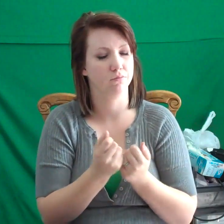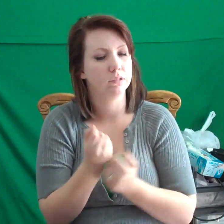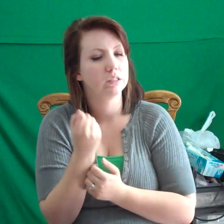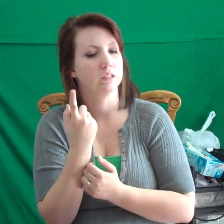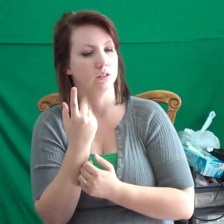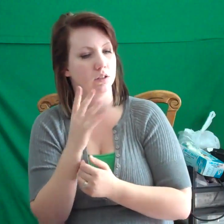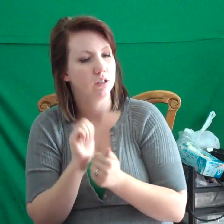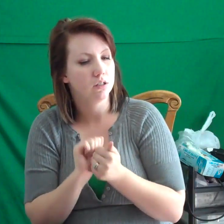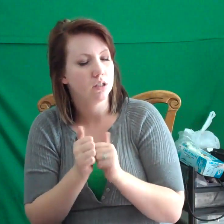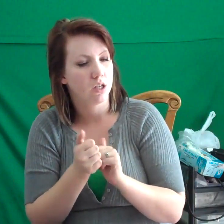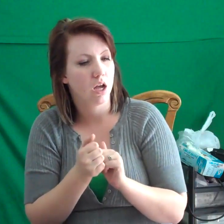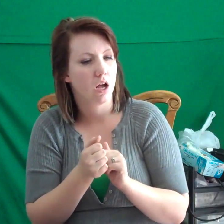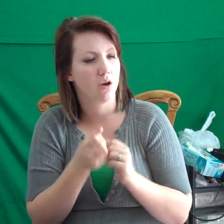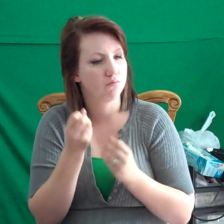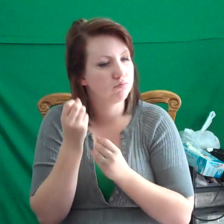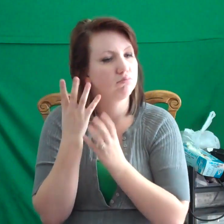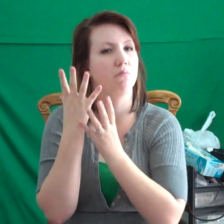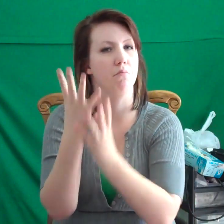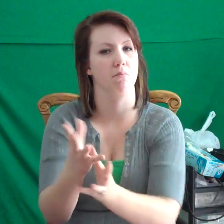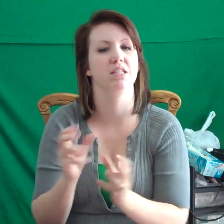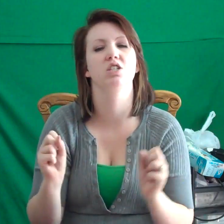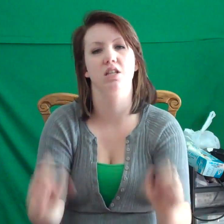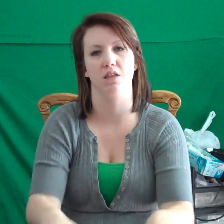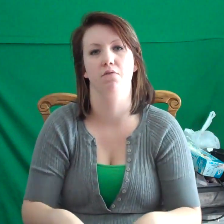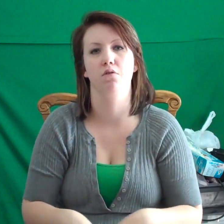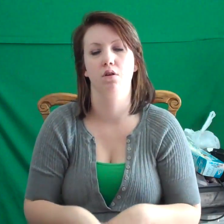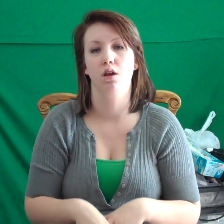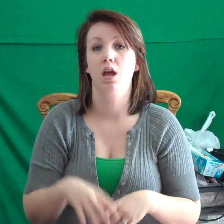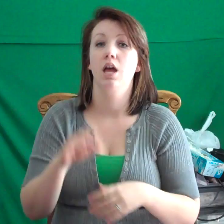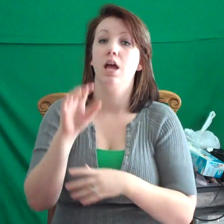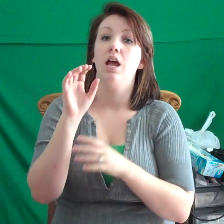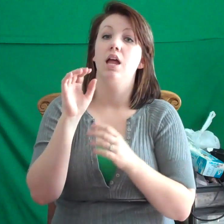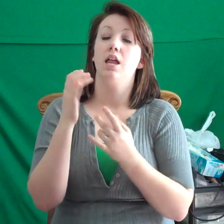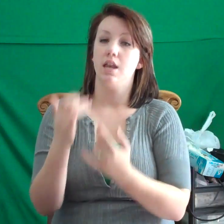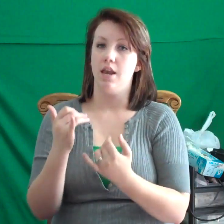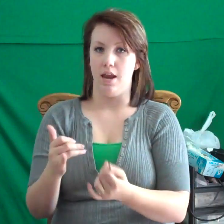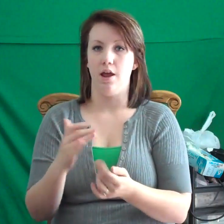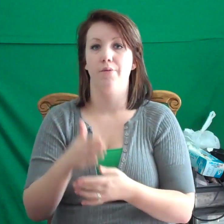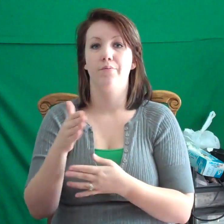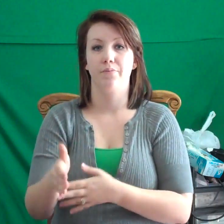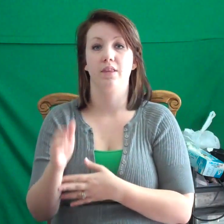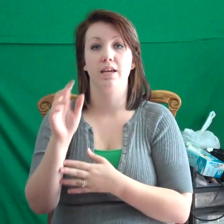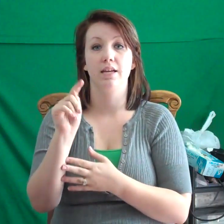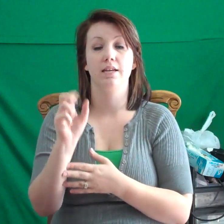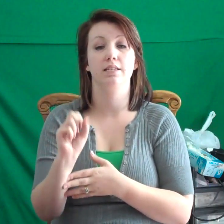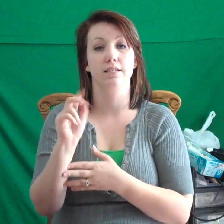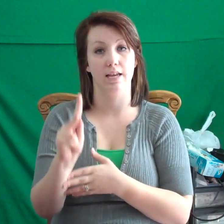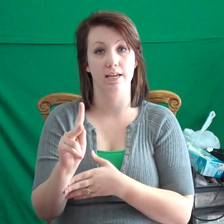delivered. Now, task number 9 is divided into into subsections. So